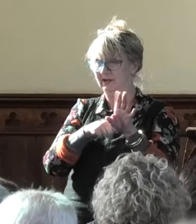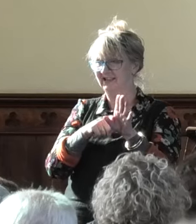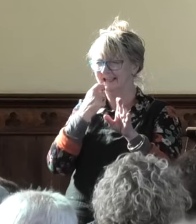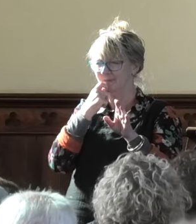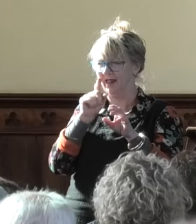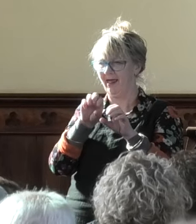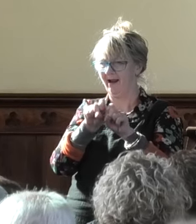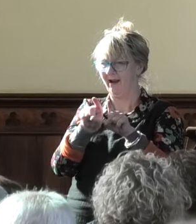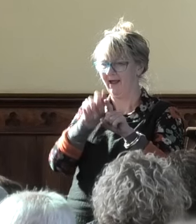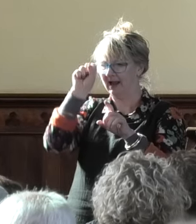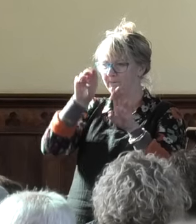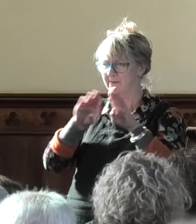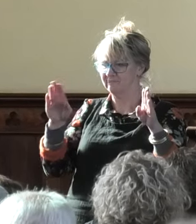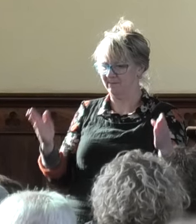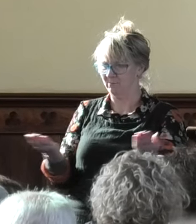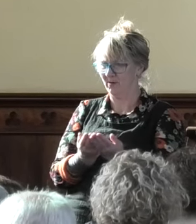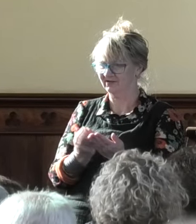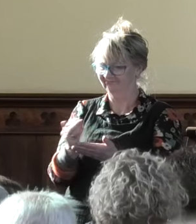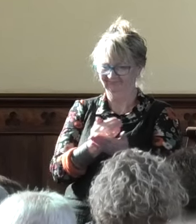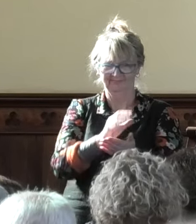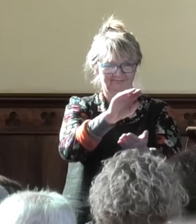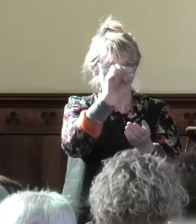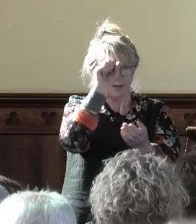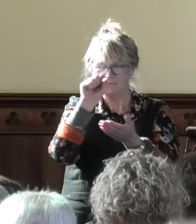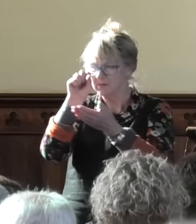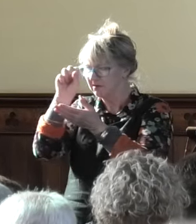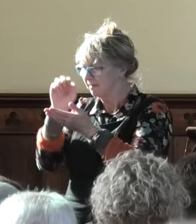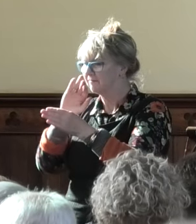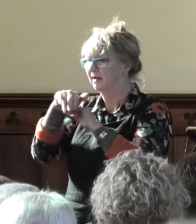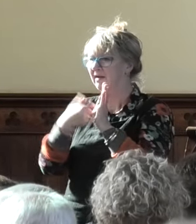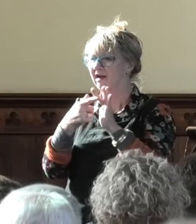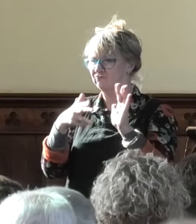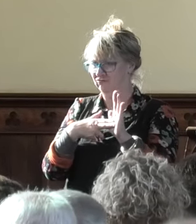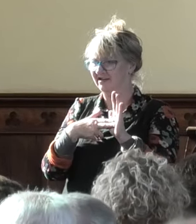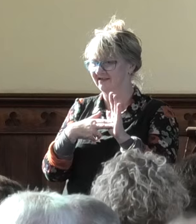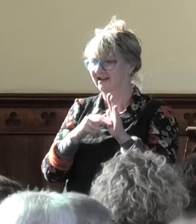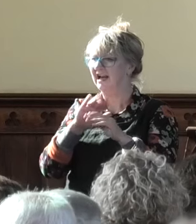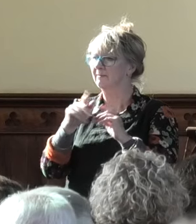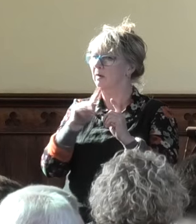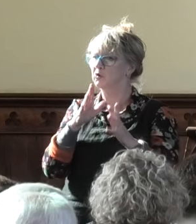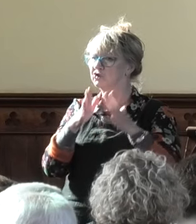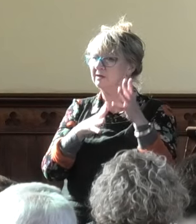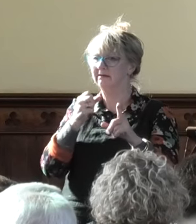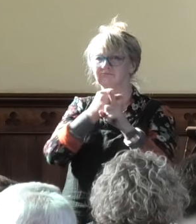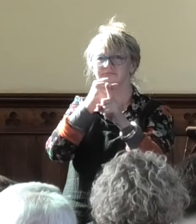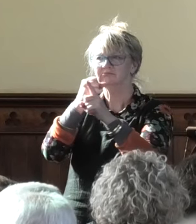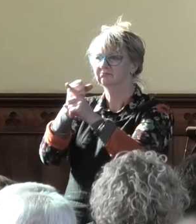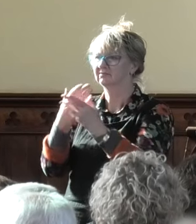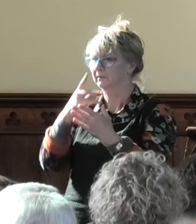a collection of memories. Each will show something different about Rin and what she meant to different people.